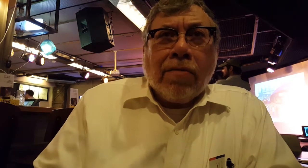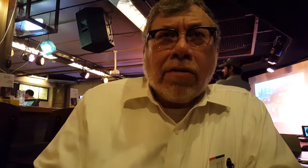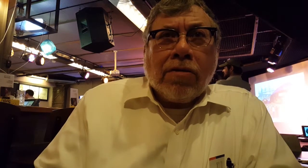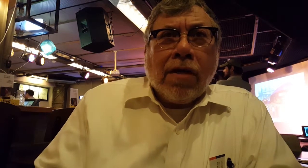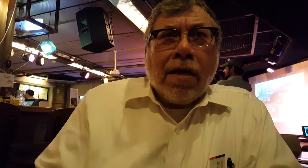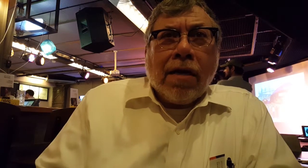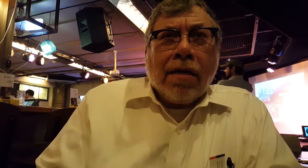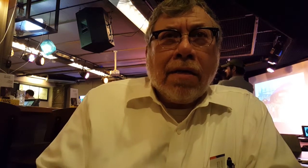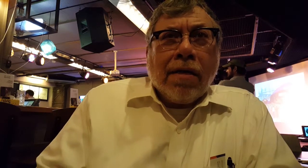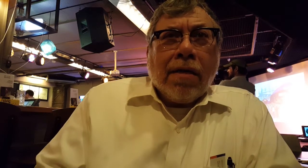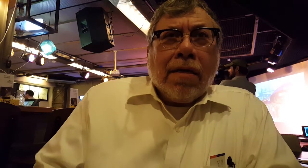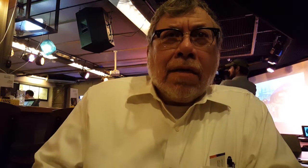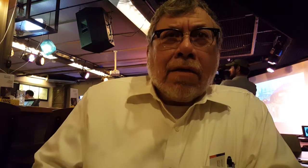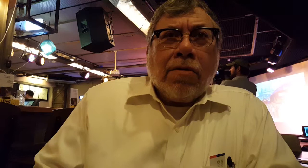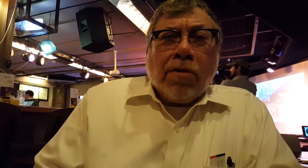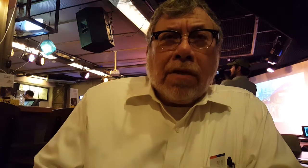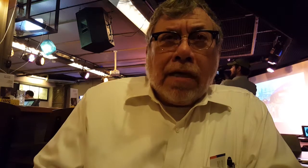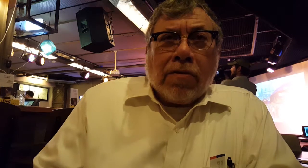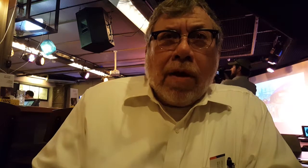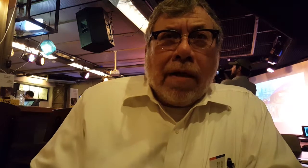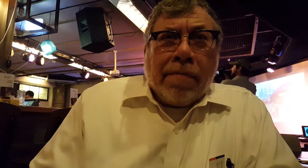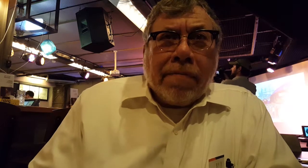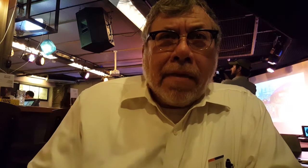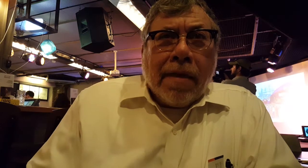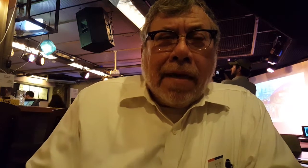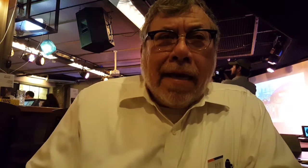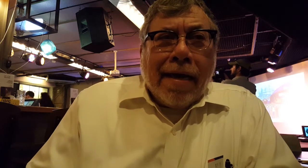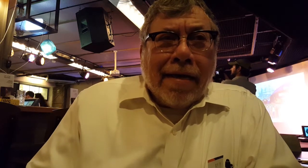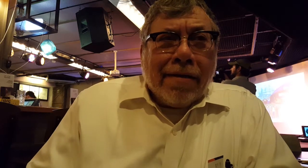language community as well. And